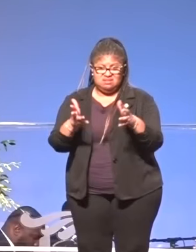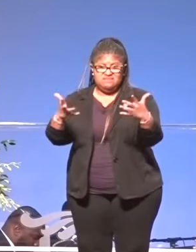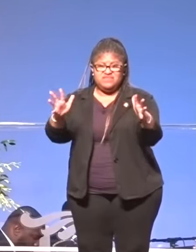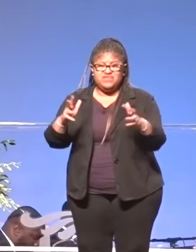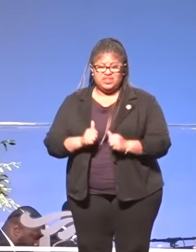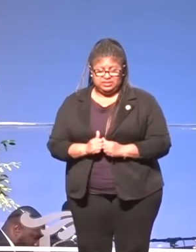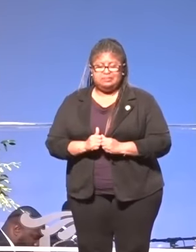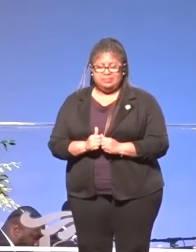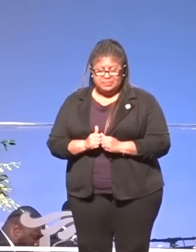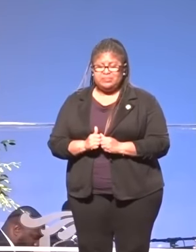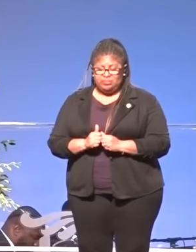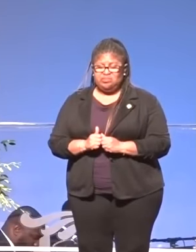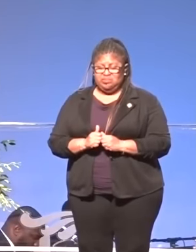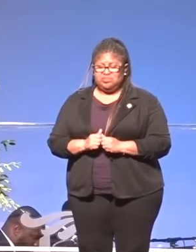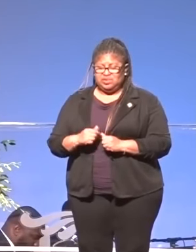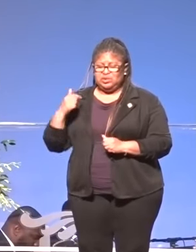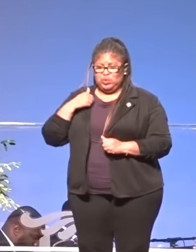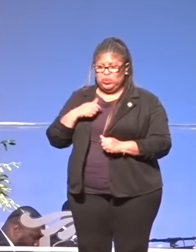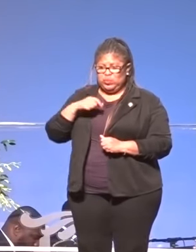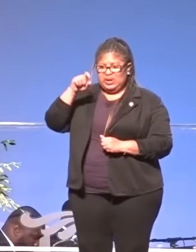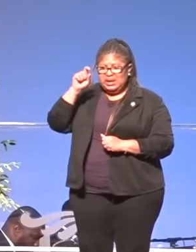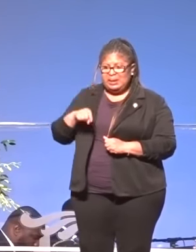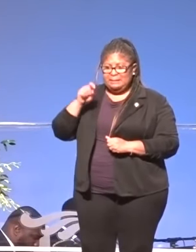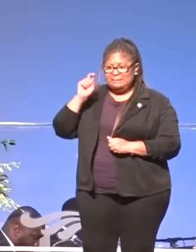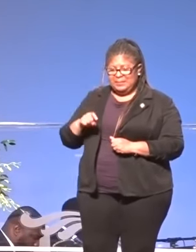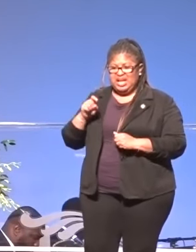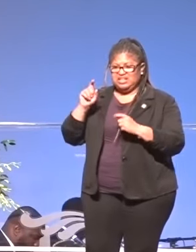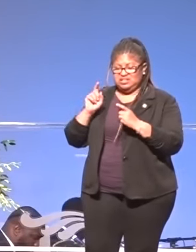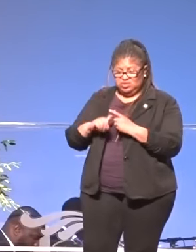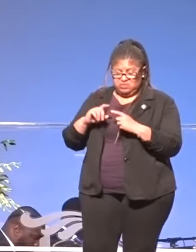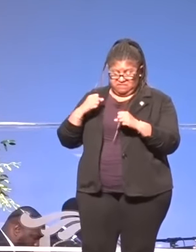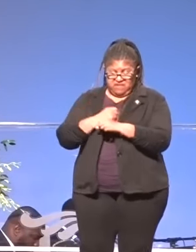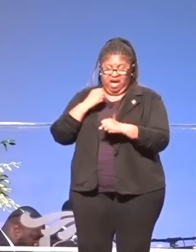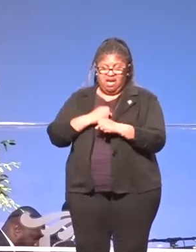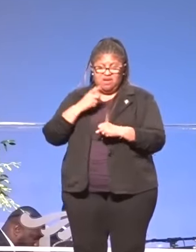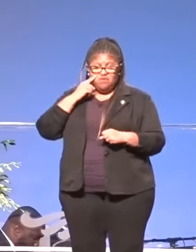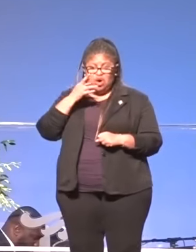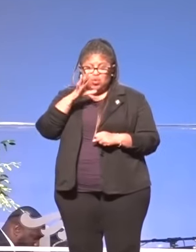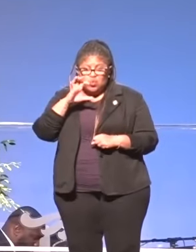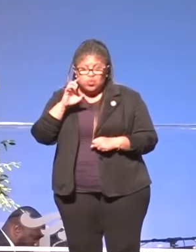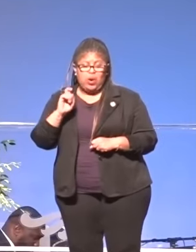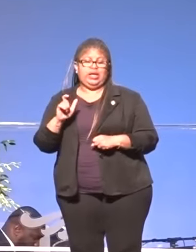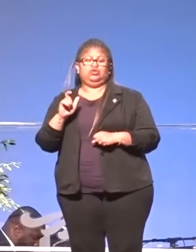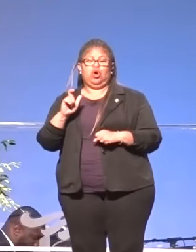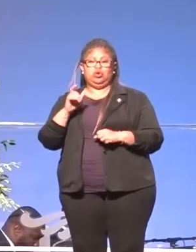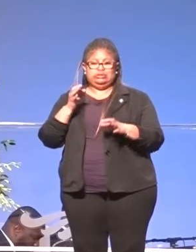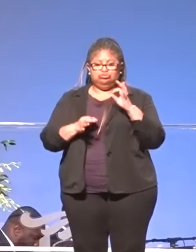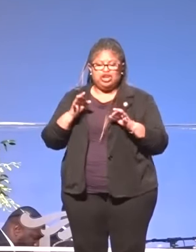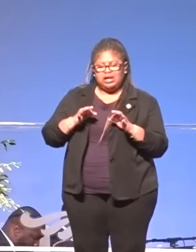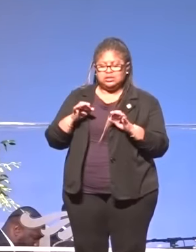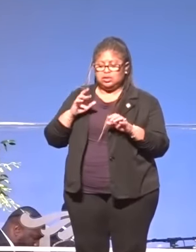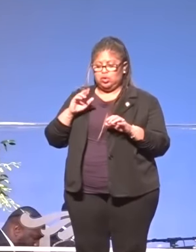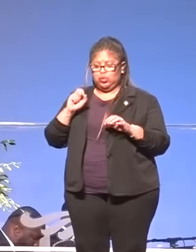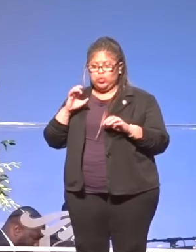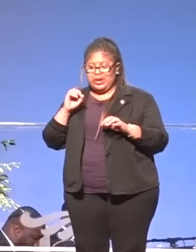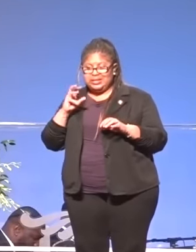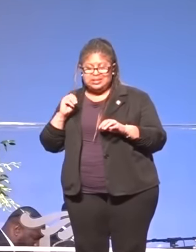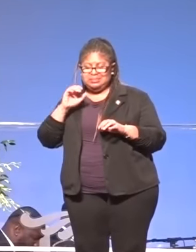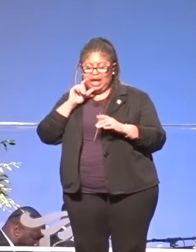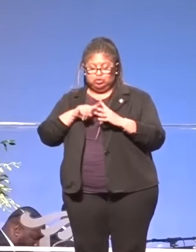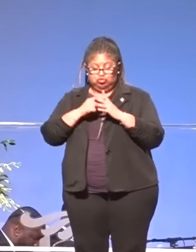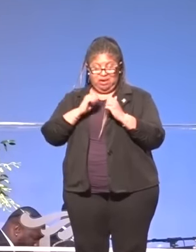Which means you have to take up the work of racial justice. Racism did not start in our